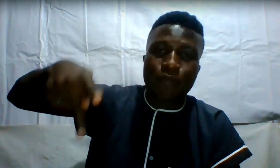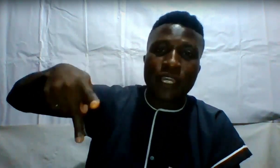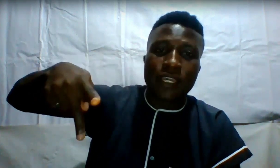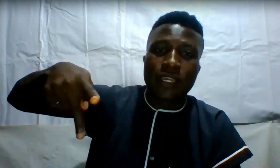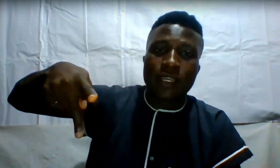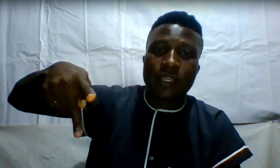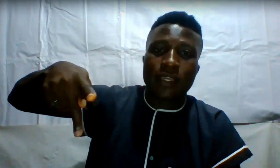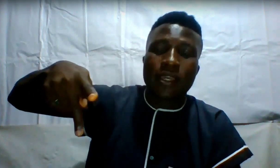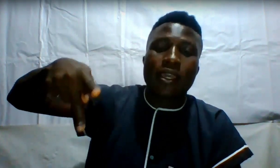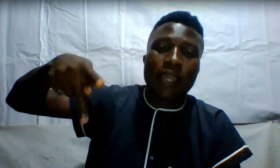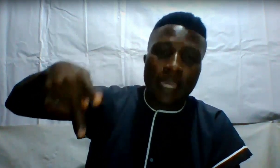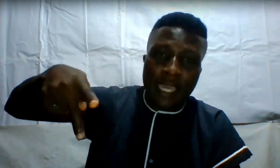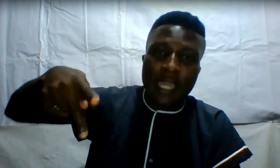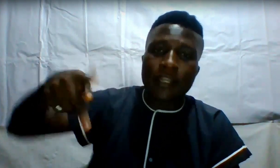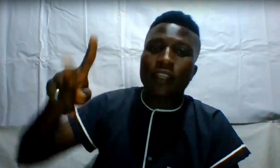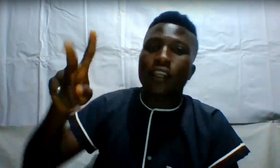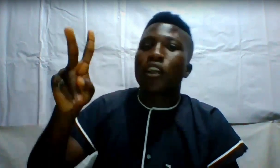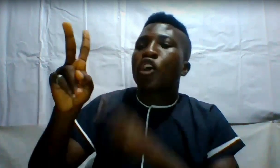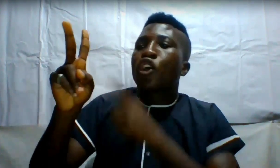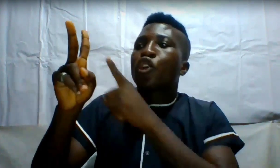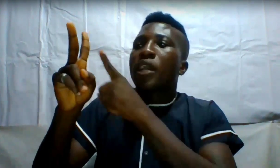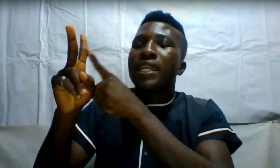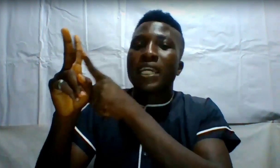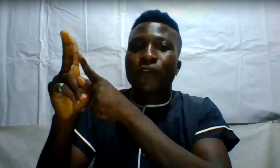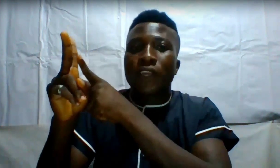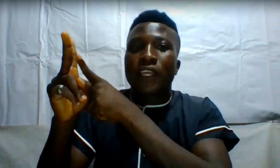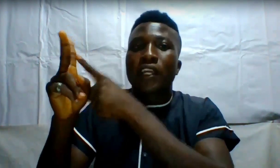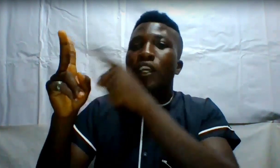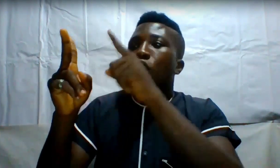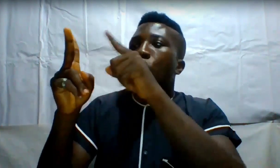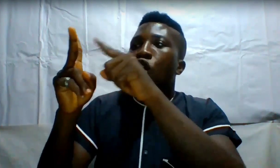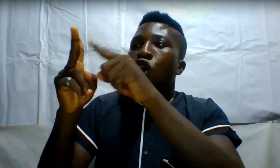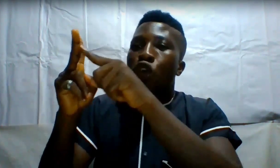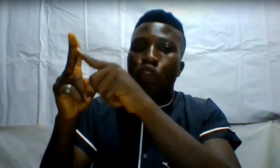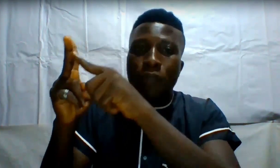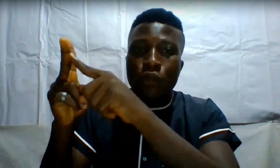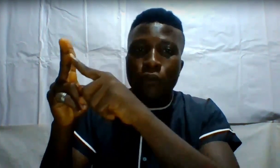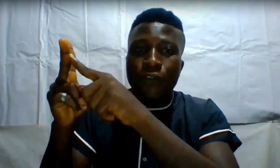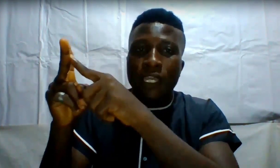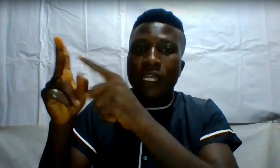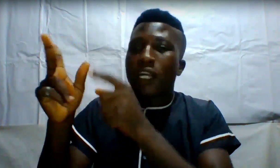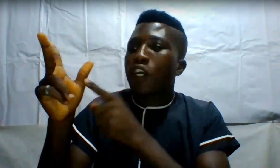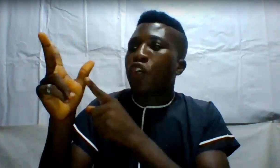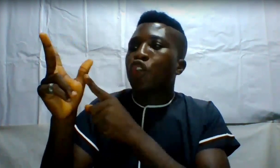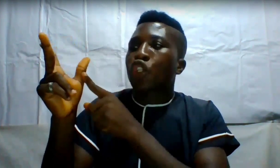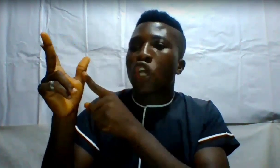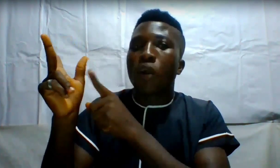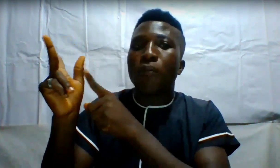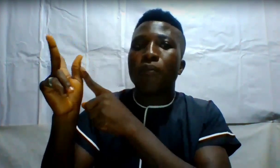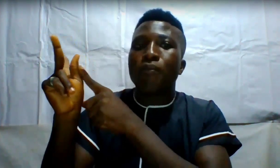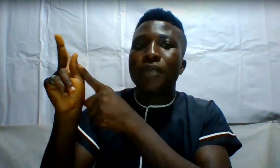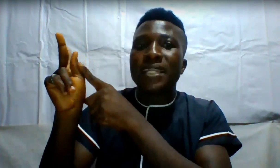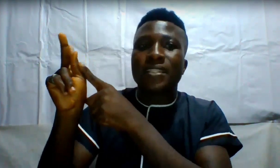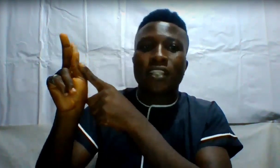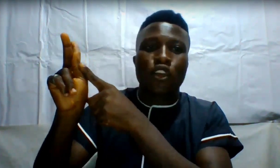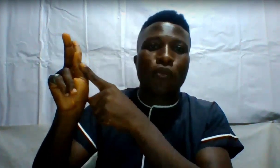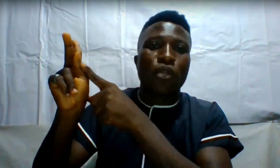Again, your index finger, your middle finger, your thumb meets your middle finger and it points